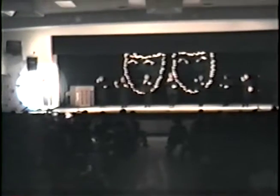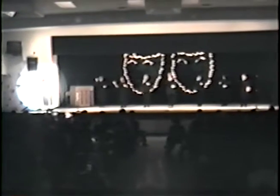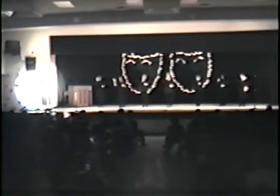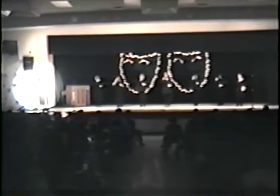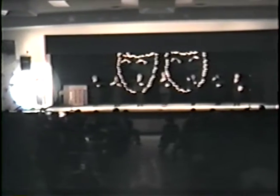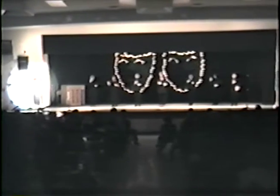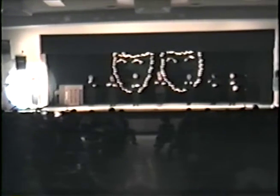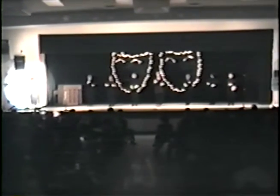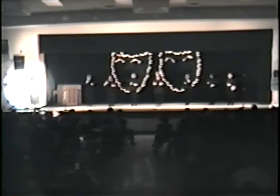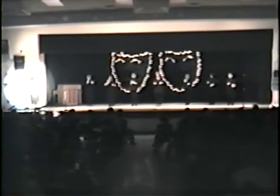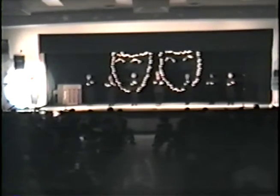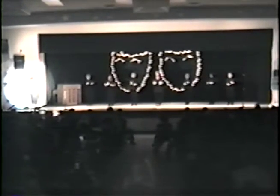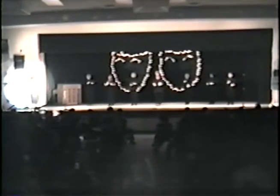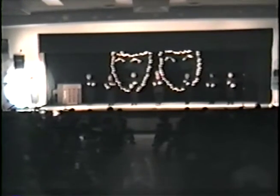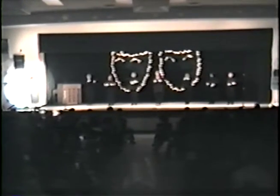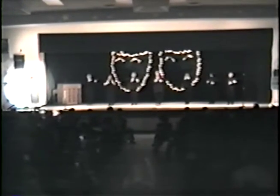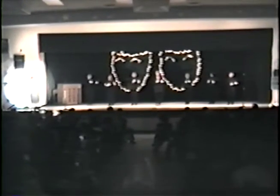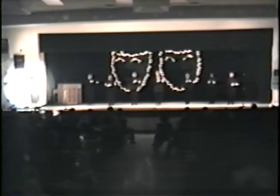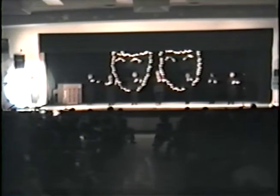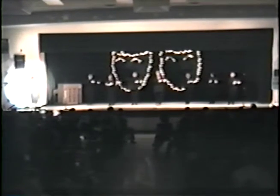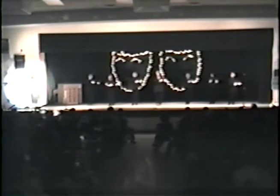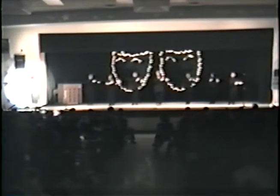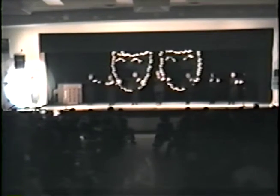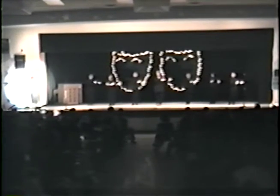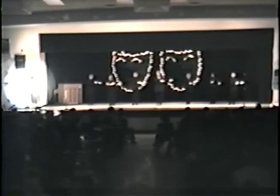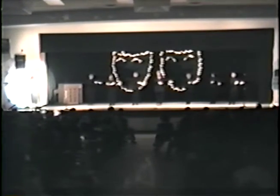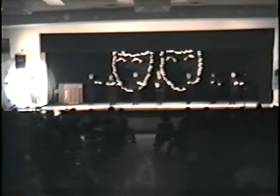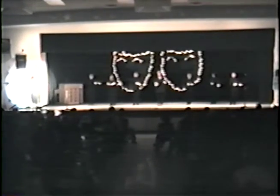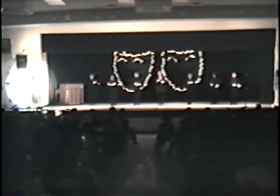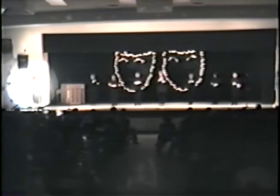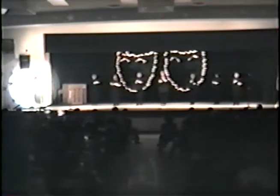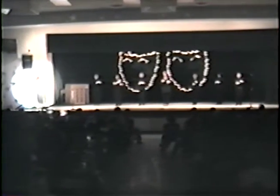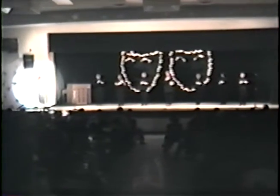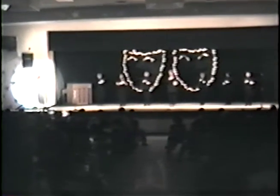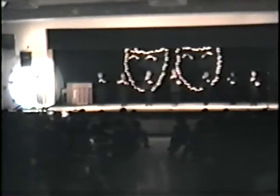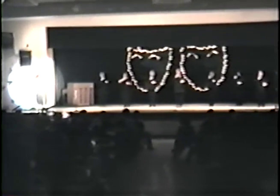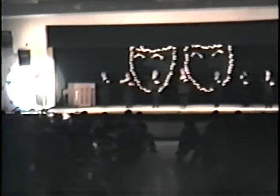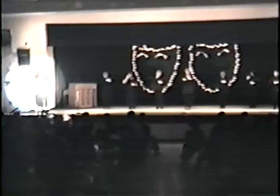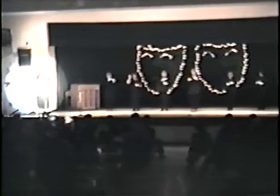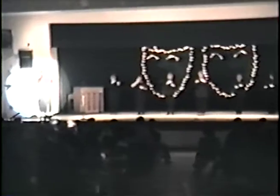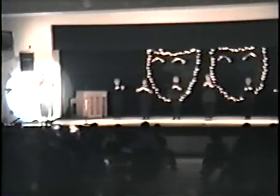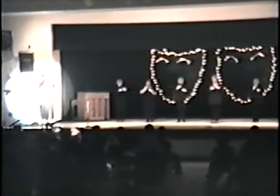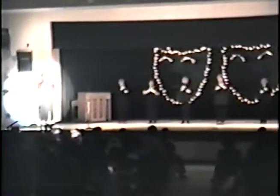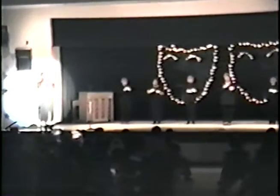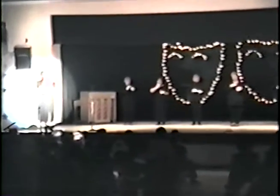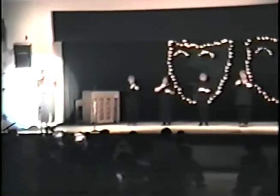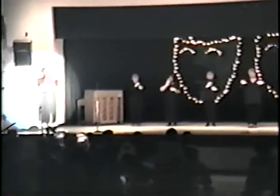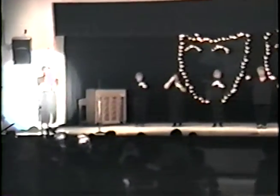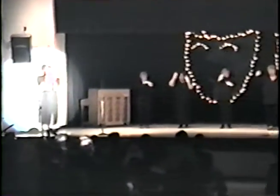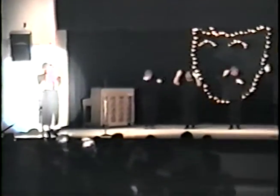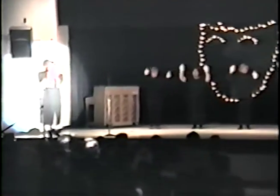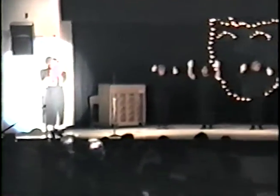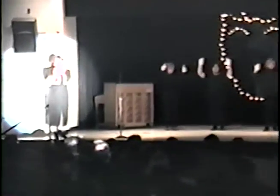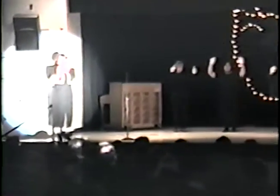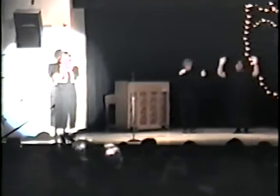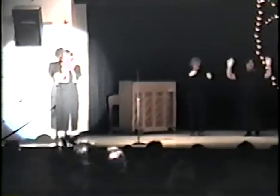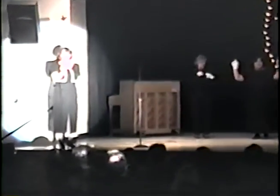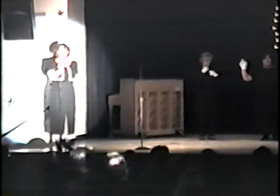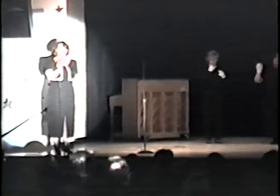never to walk in anyone's shadow. If I fail, if I succeed, still I'll